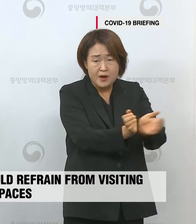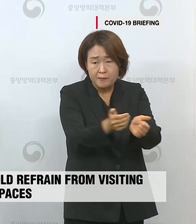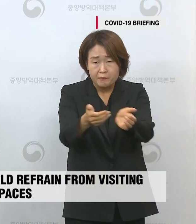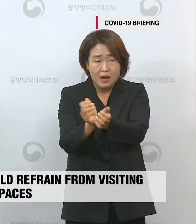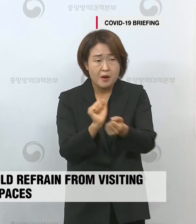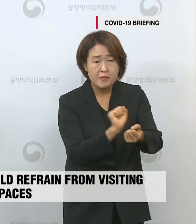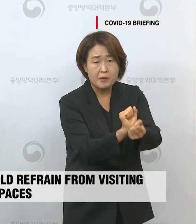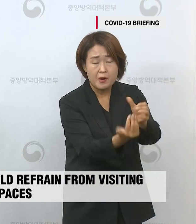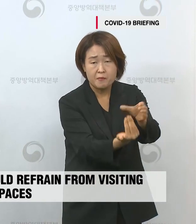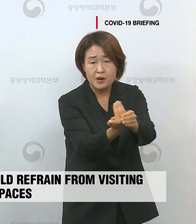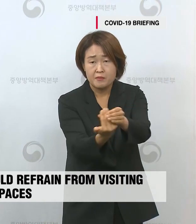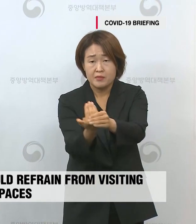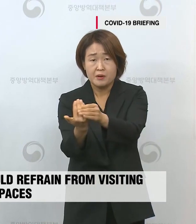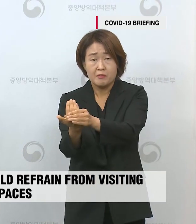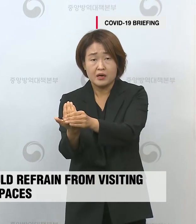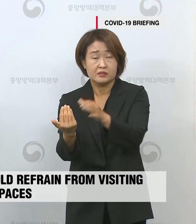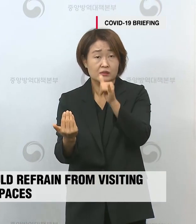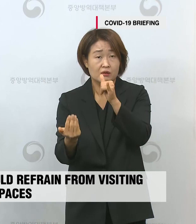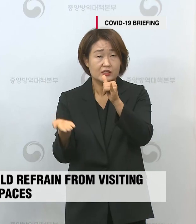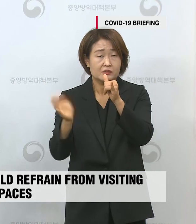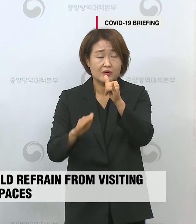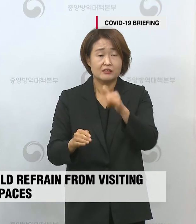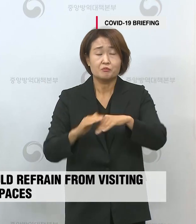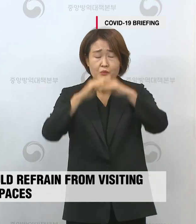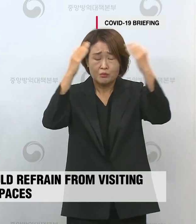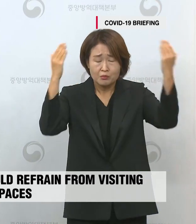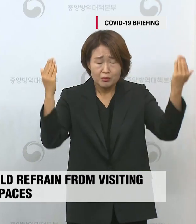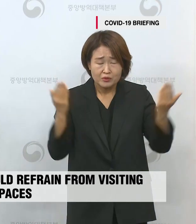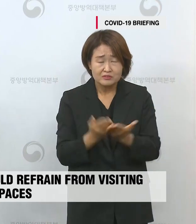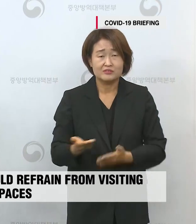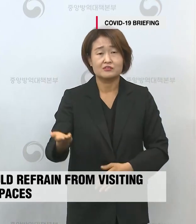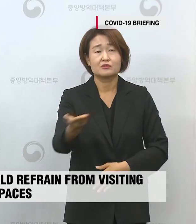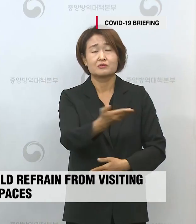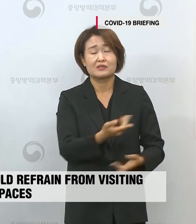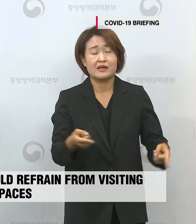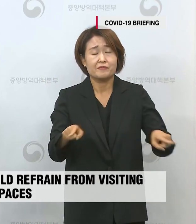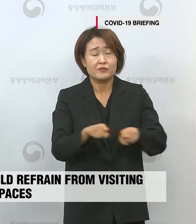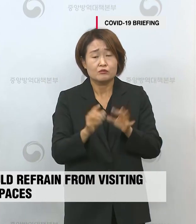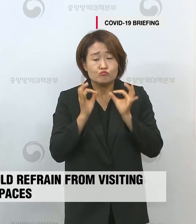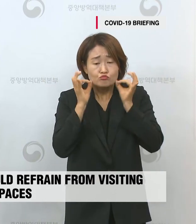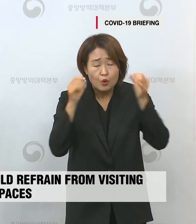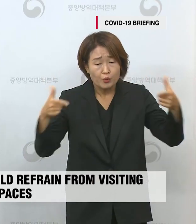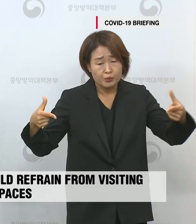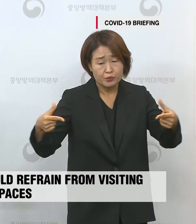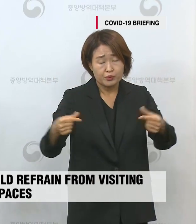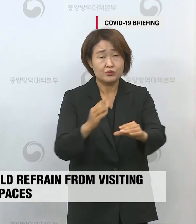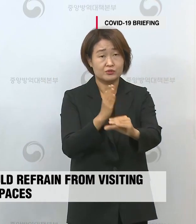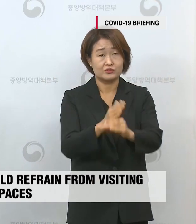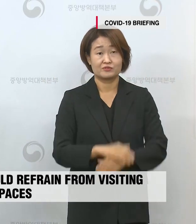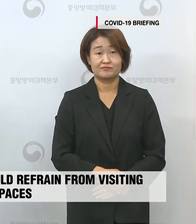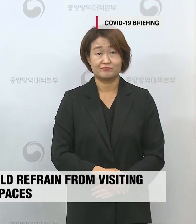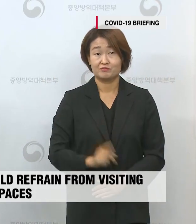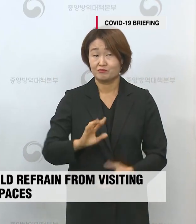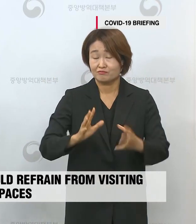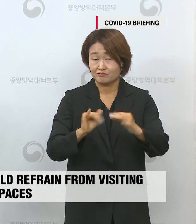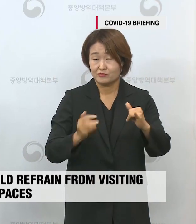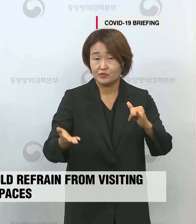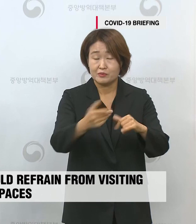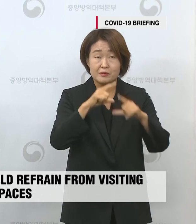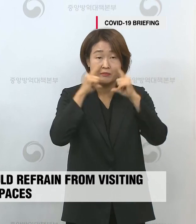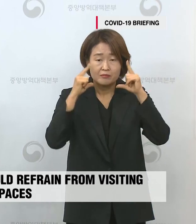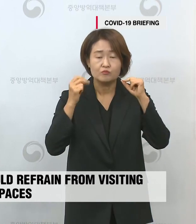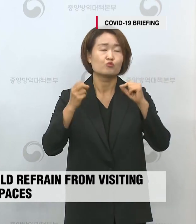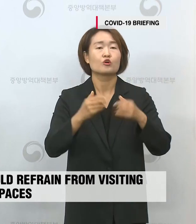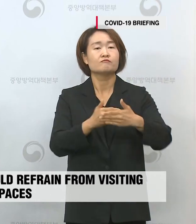areas. And we also, during the past 6 months, we have been experiencing the